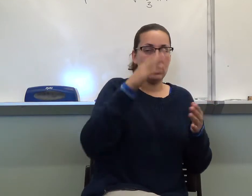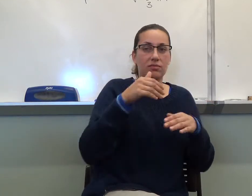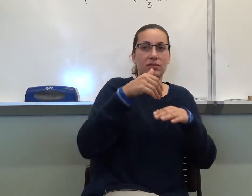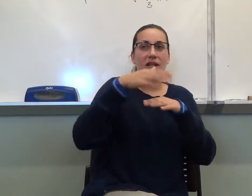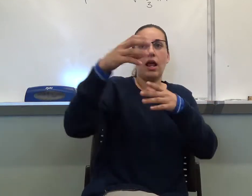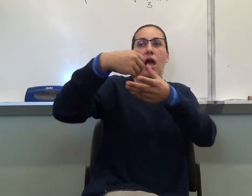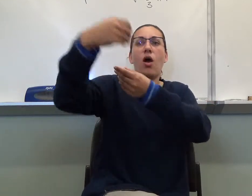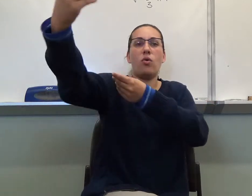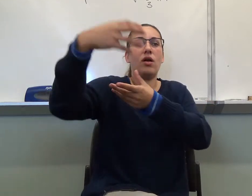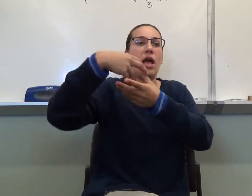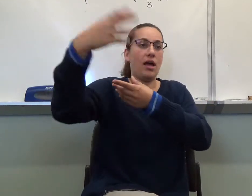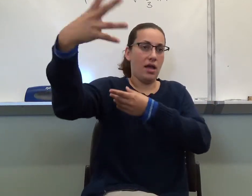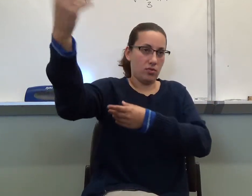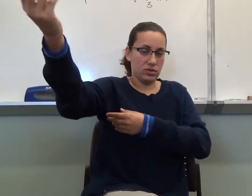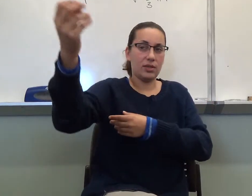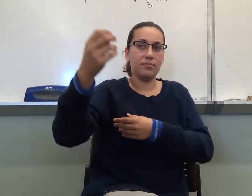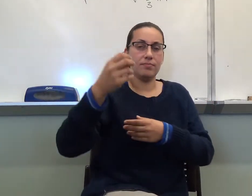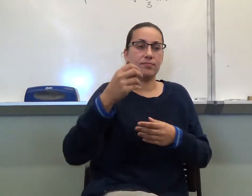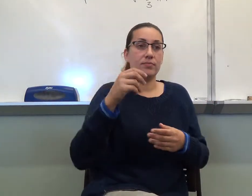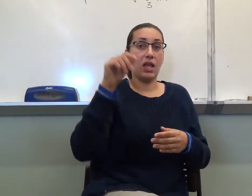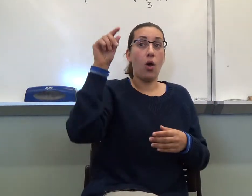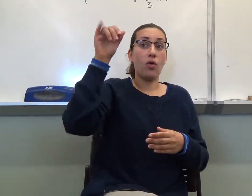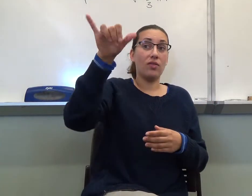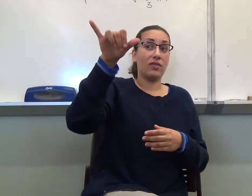the way, a staff-only parking lot.